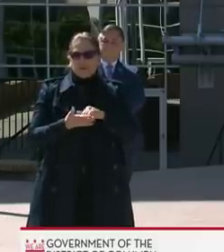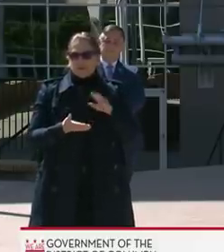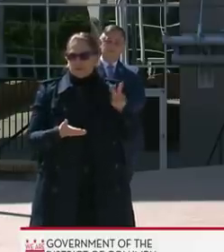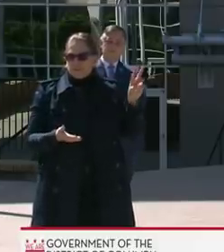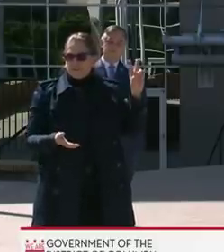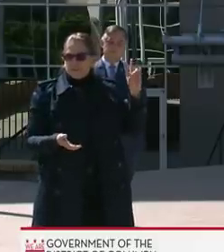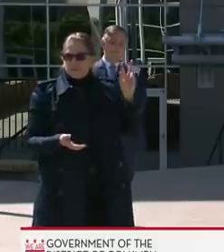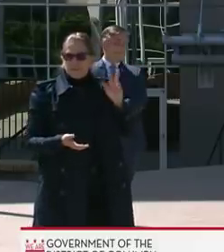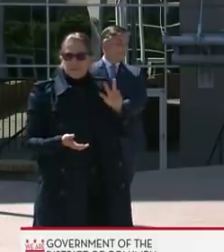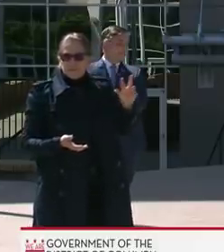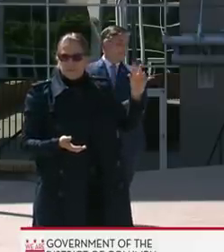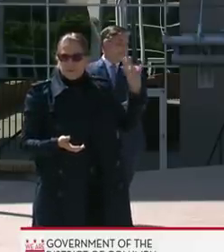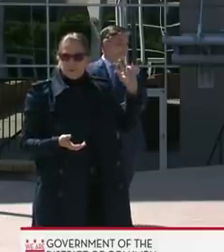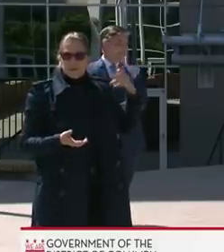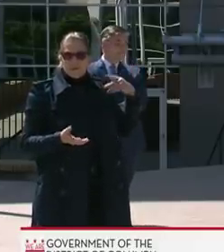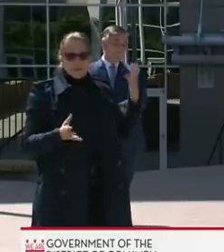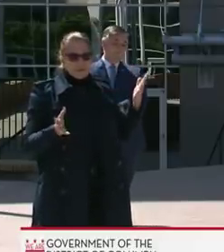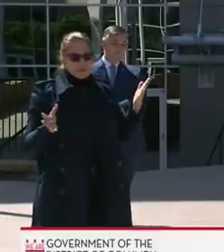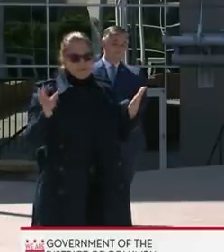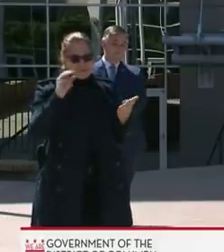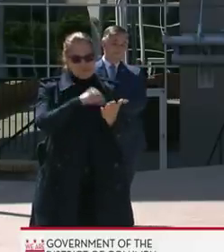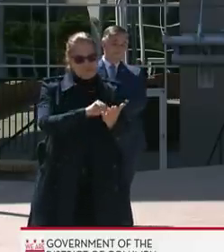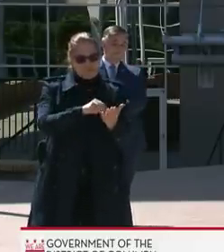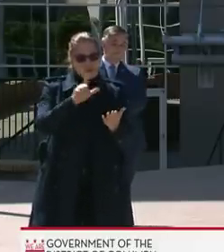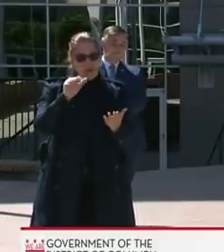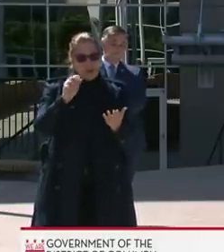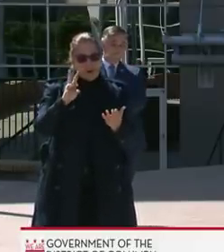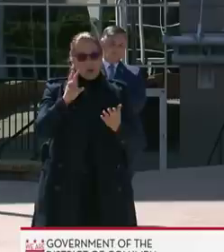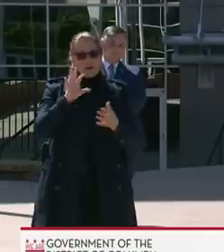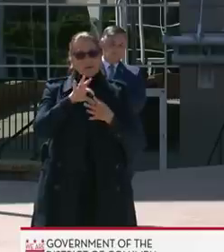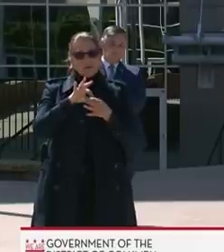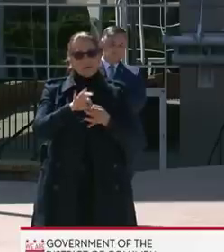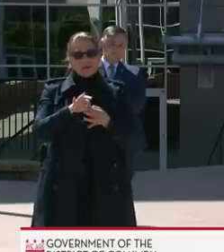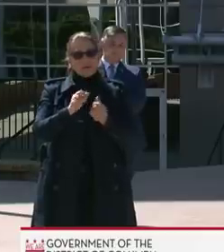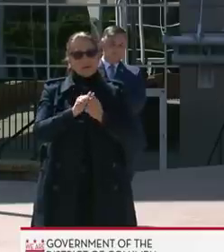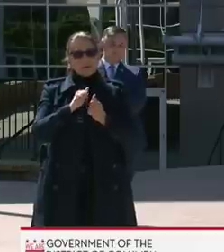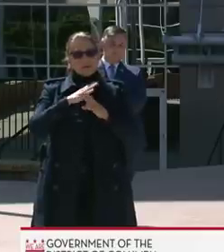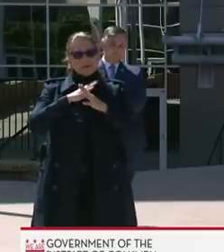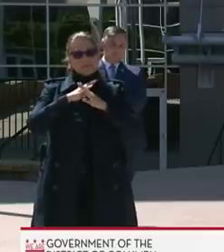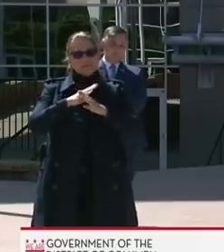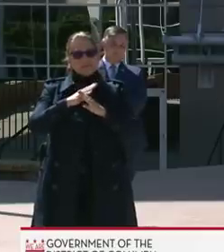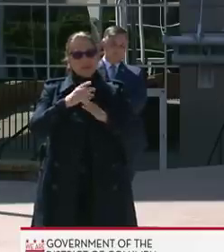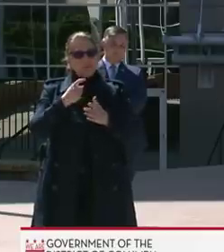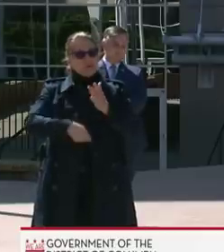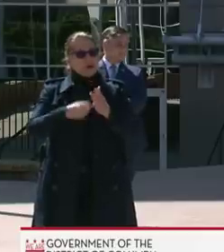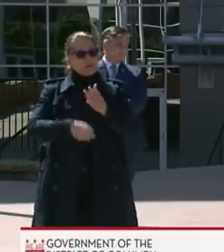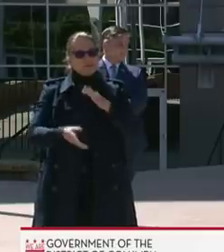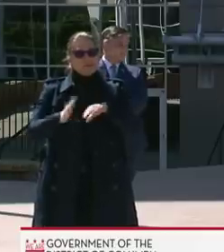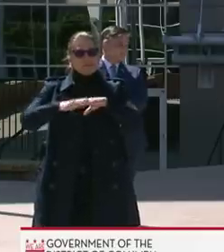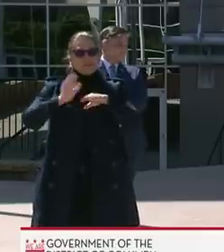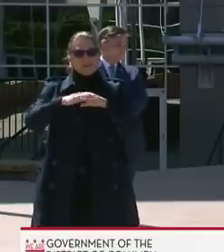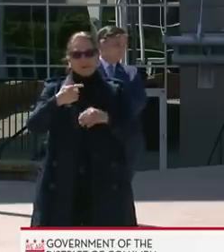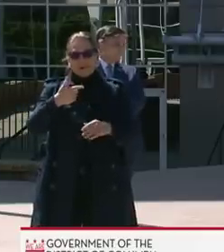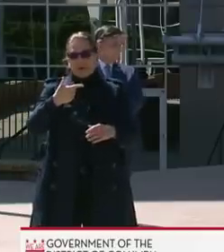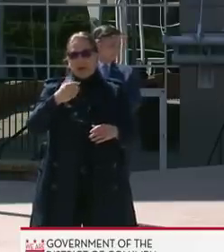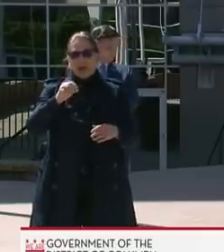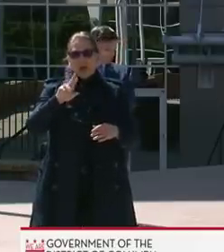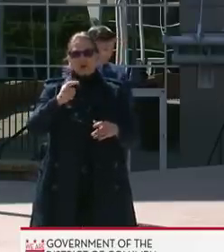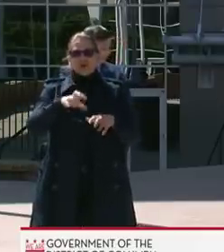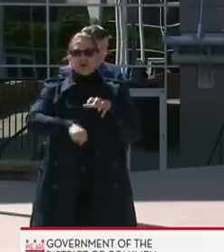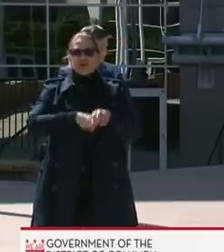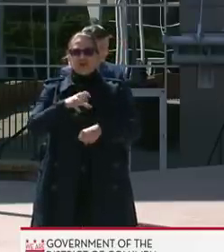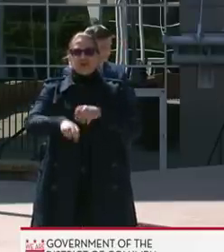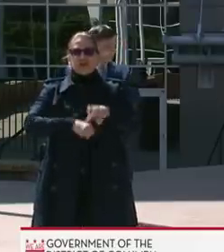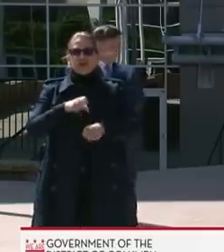regarding price gouging and stockpiling by individuals, that those extended to the public